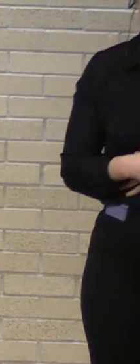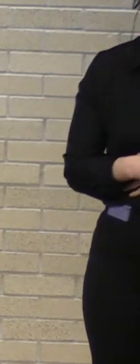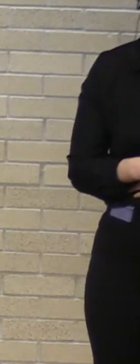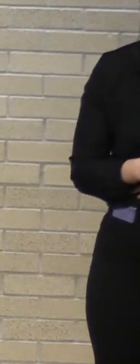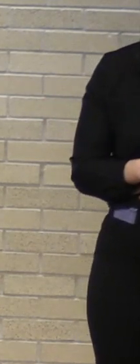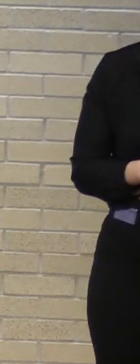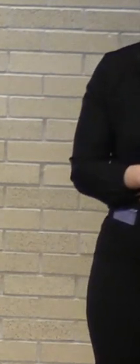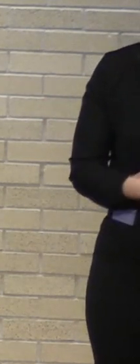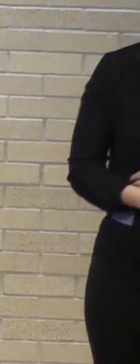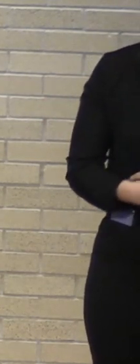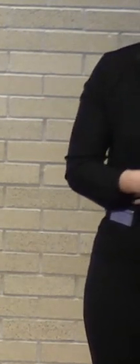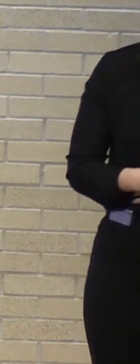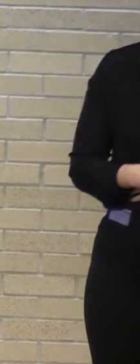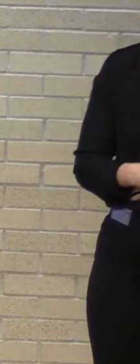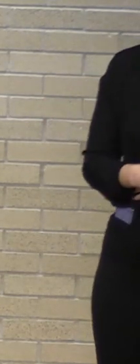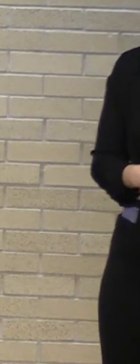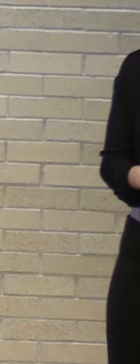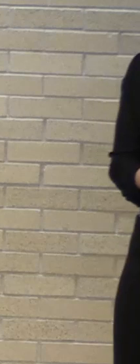Thank you.